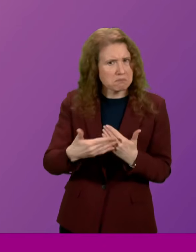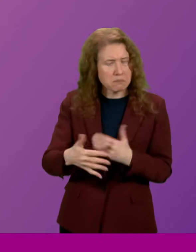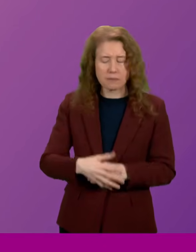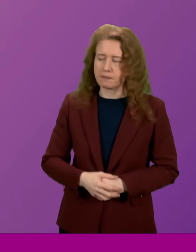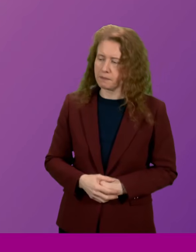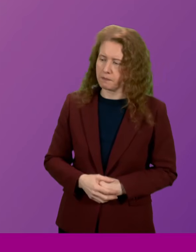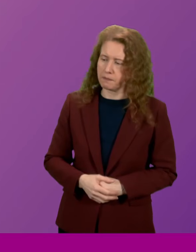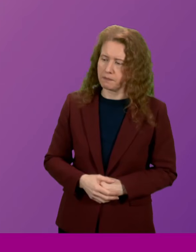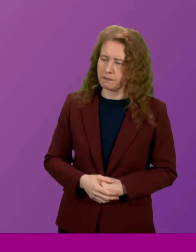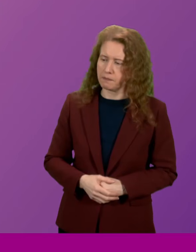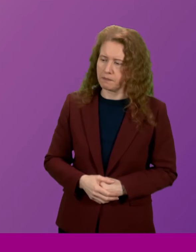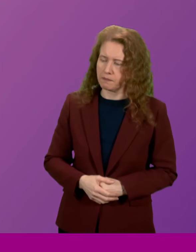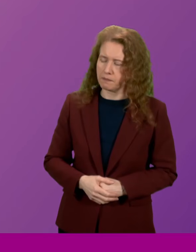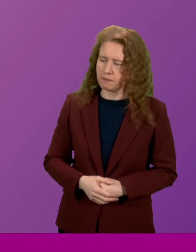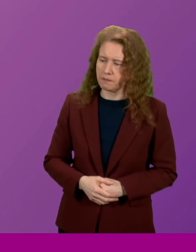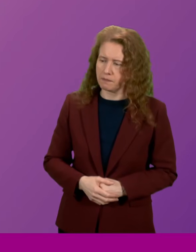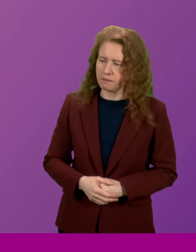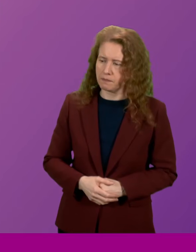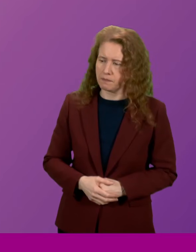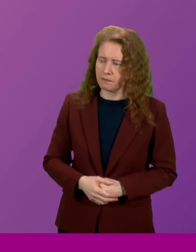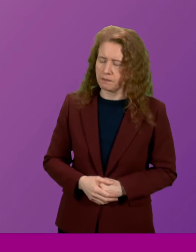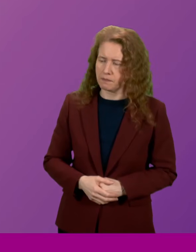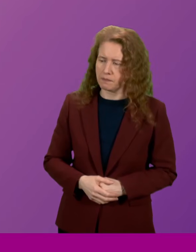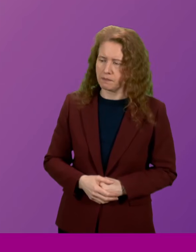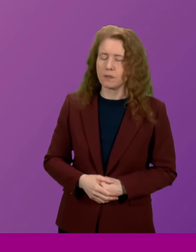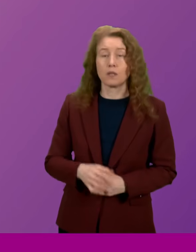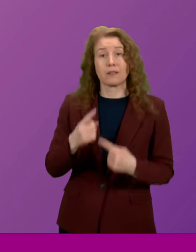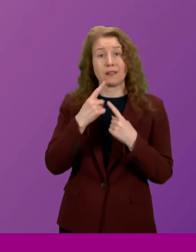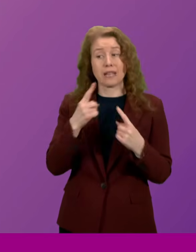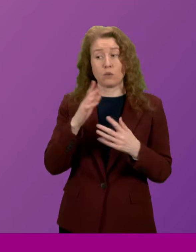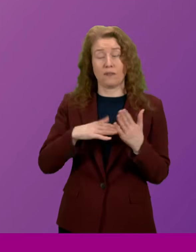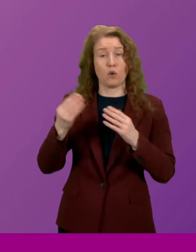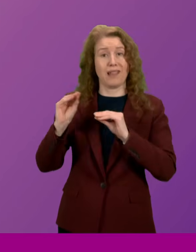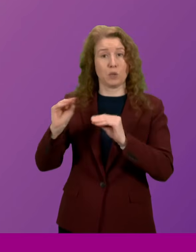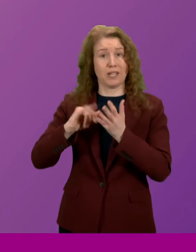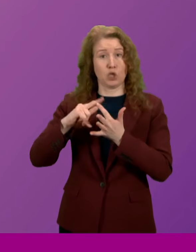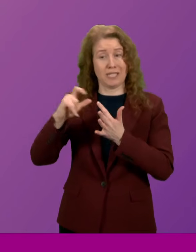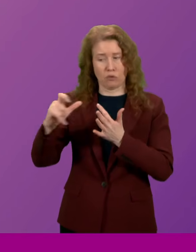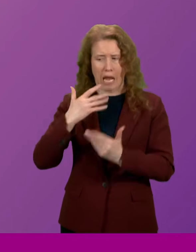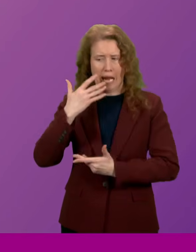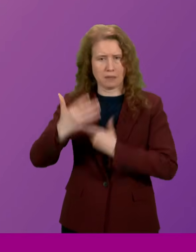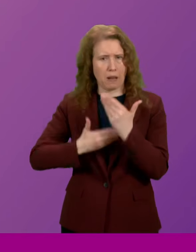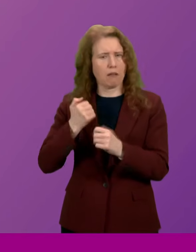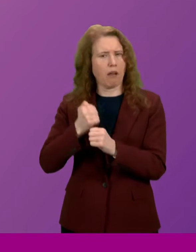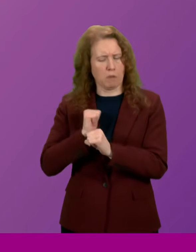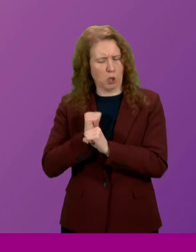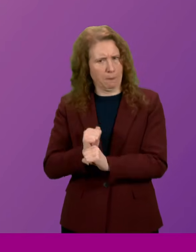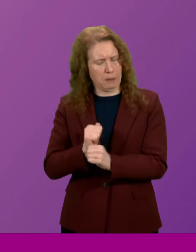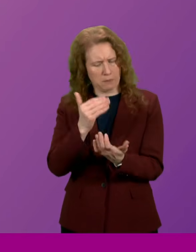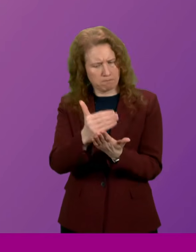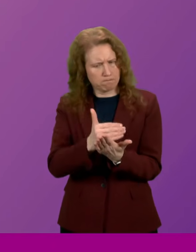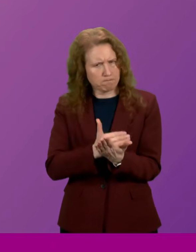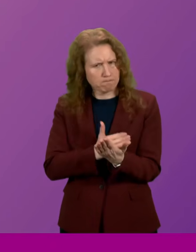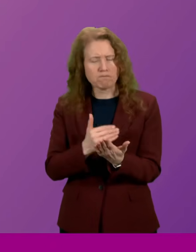First Minister. So the announcements made by the Education Secretary set out the Government's commitments in this way and the